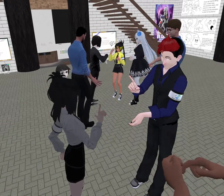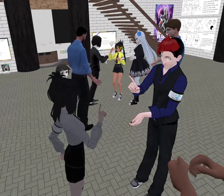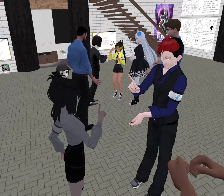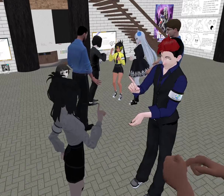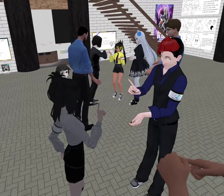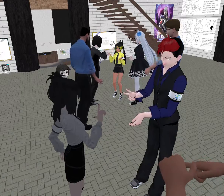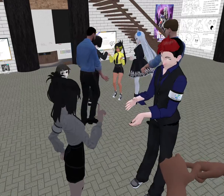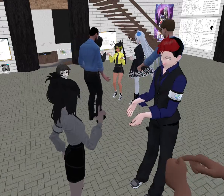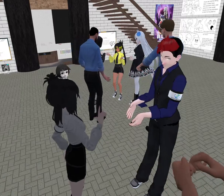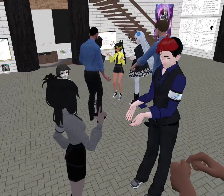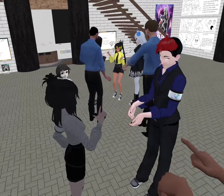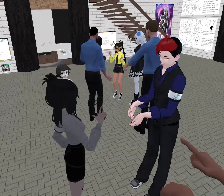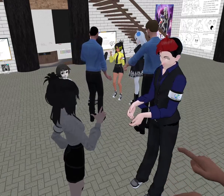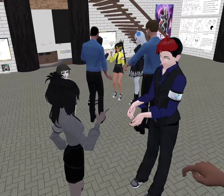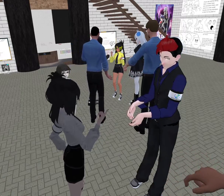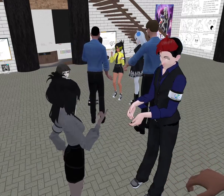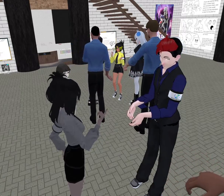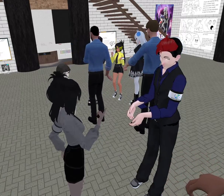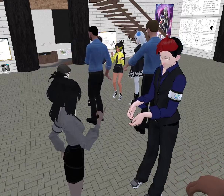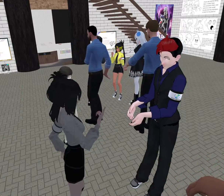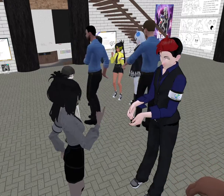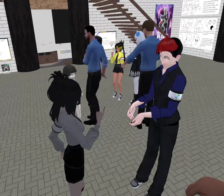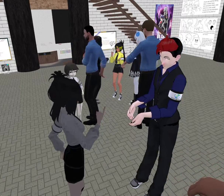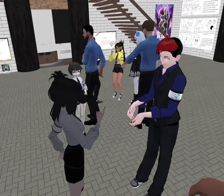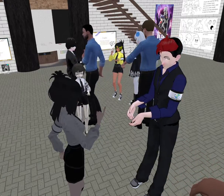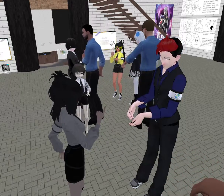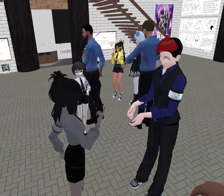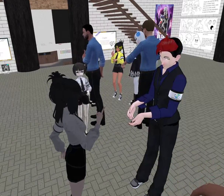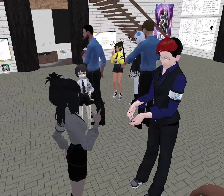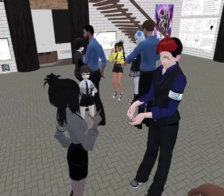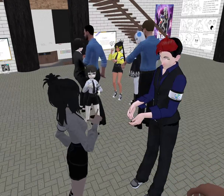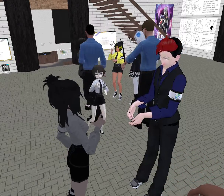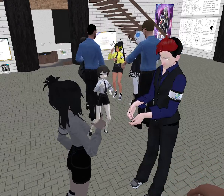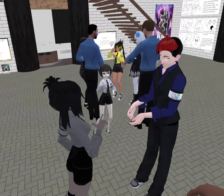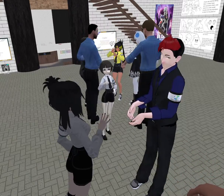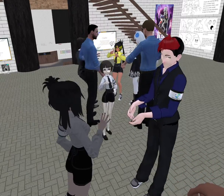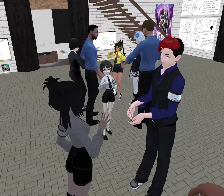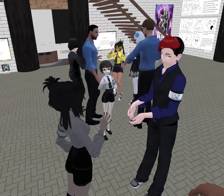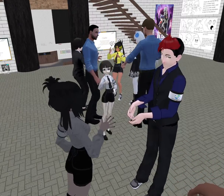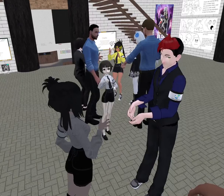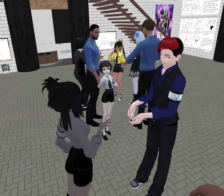Okay, I speak Danish sign language, so it's very different for me. All this.